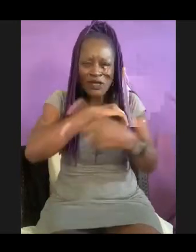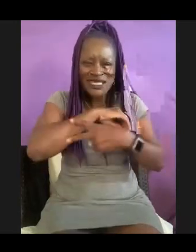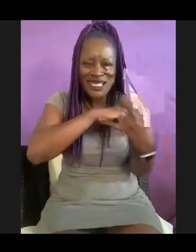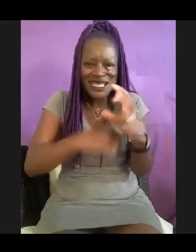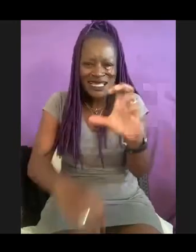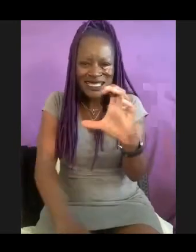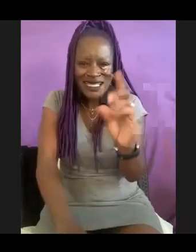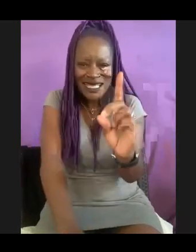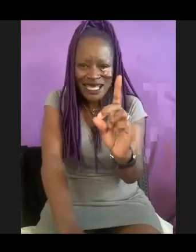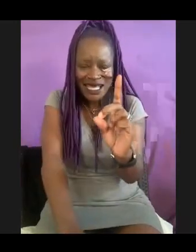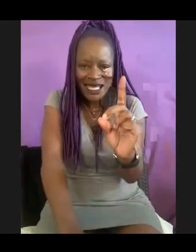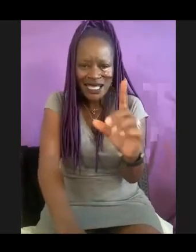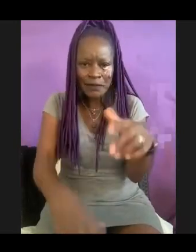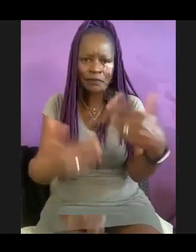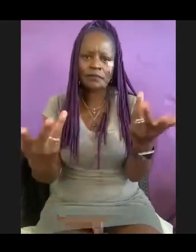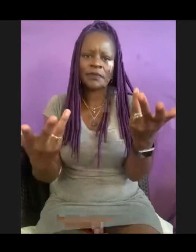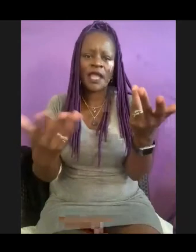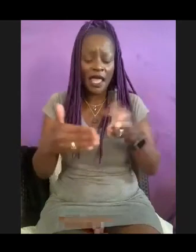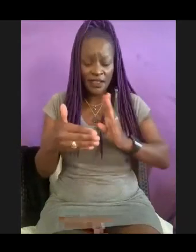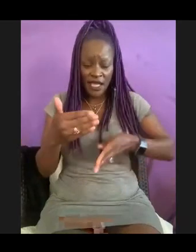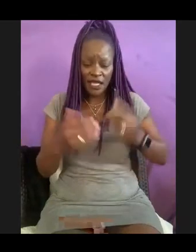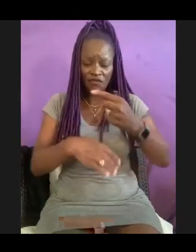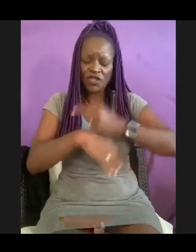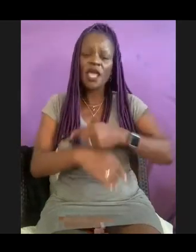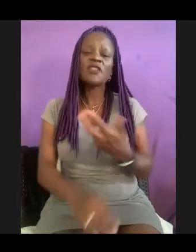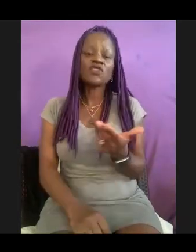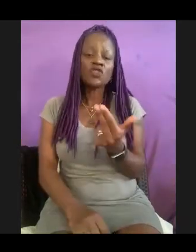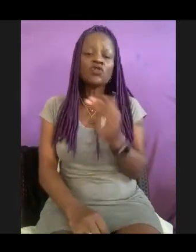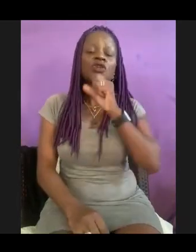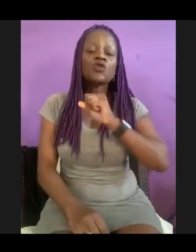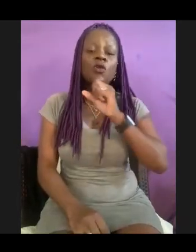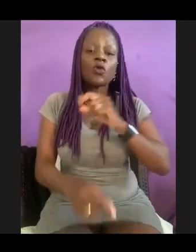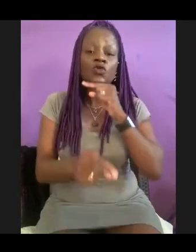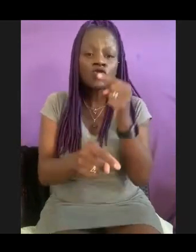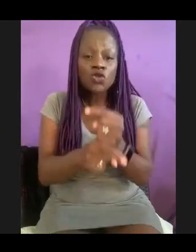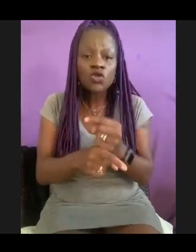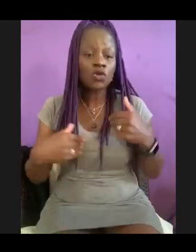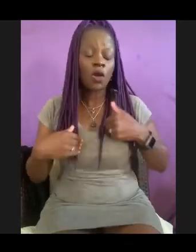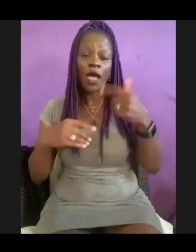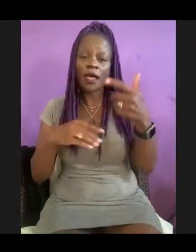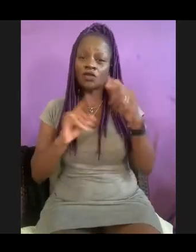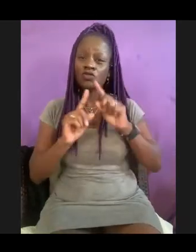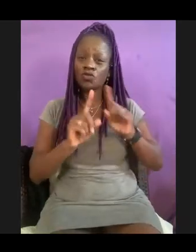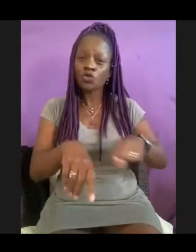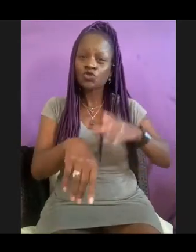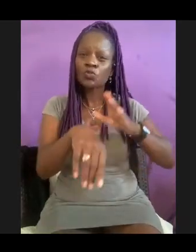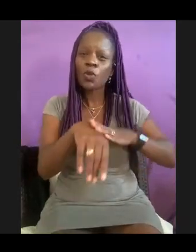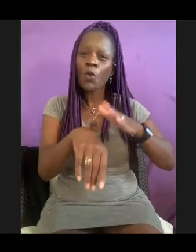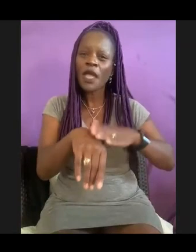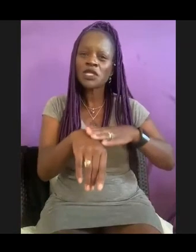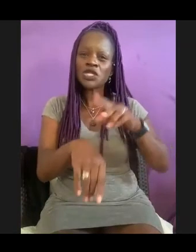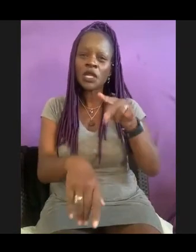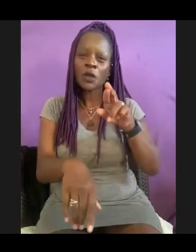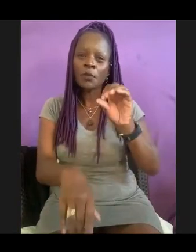At the end of the day, the 13-year-old sister had to report to probation in the same office